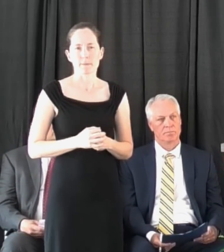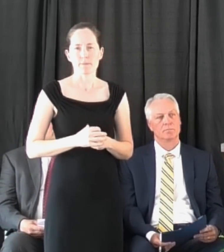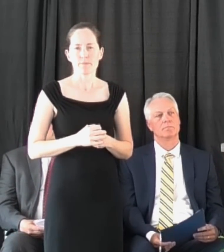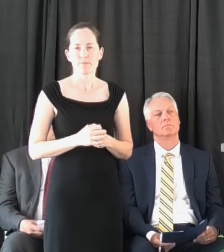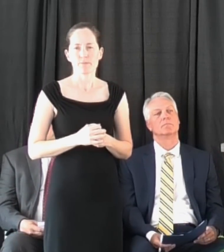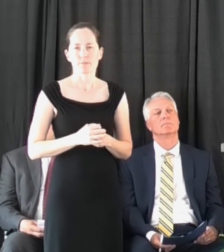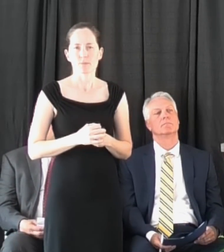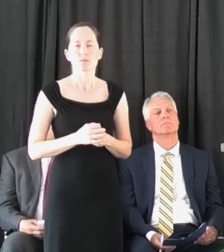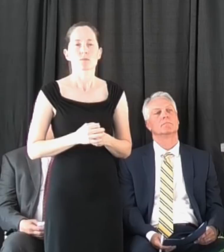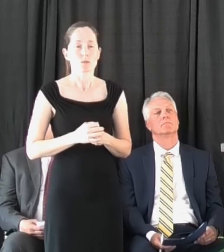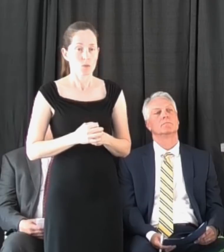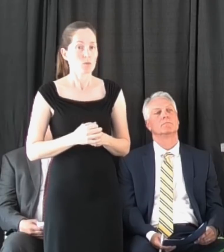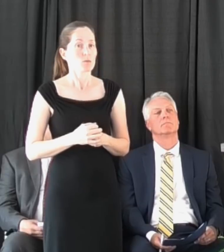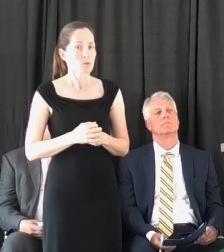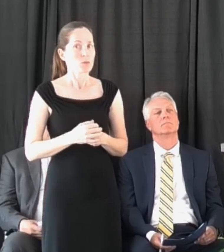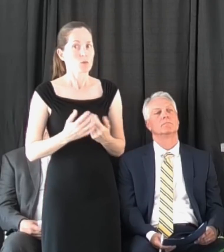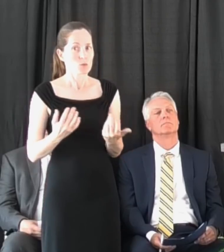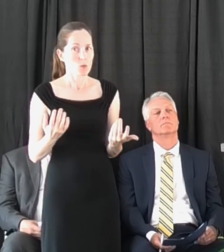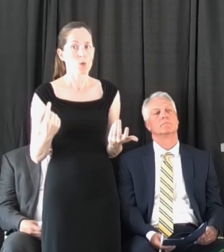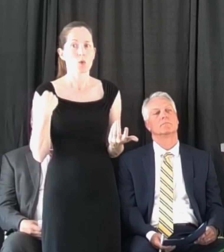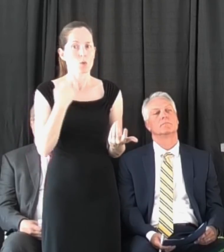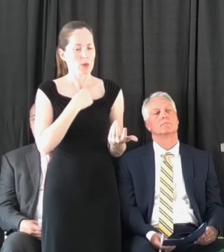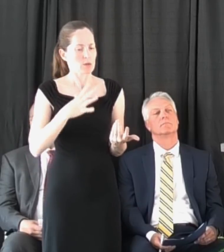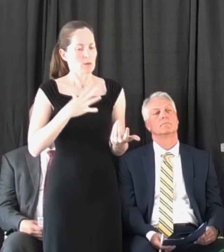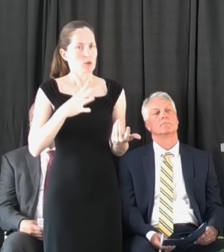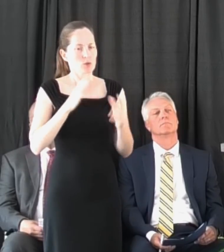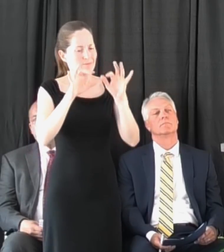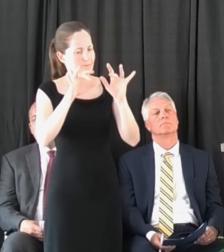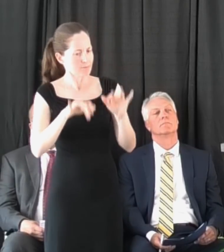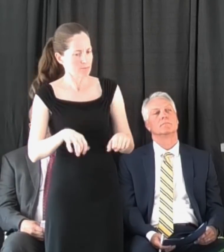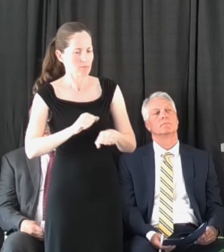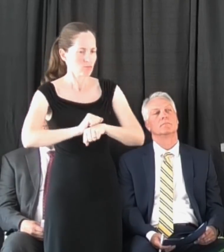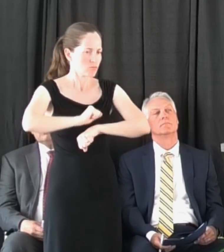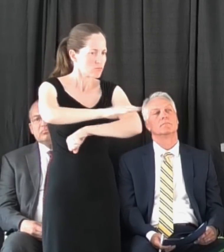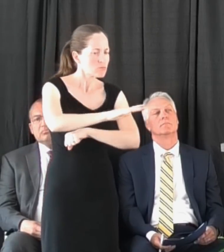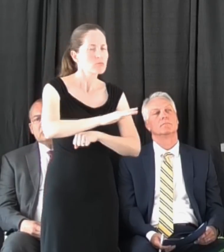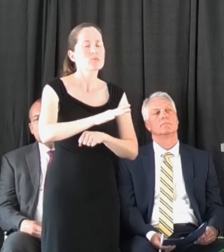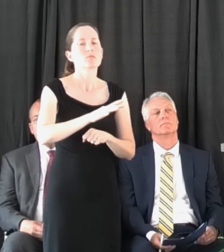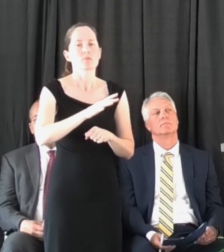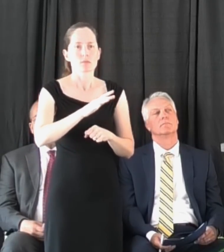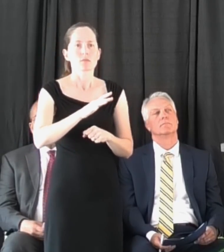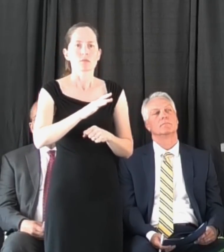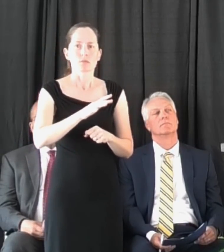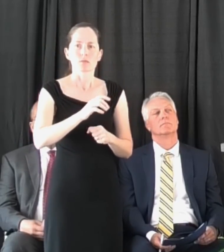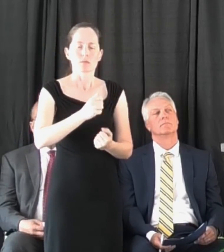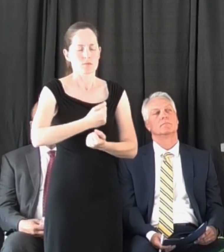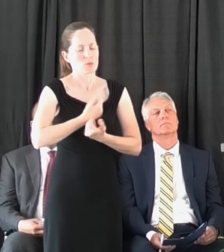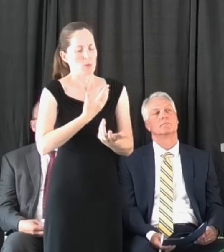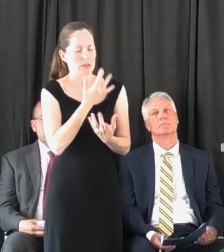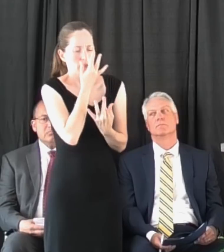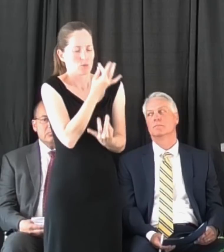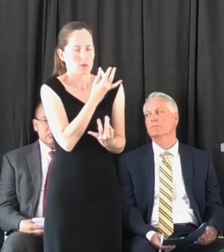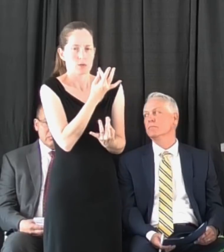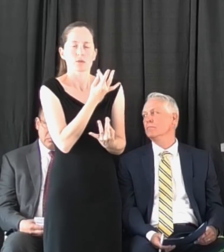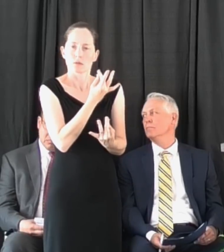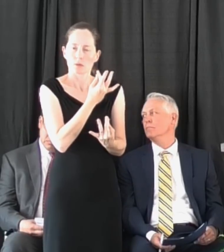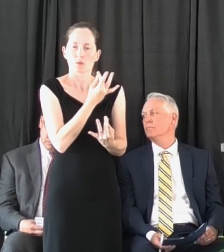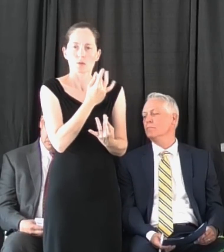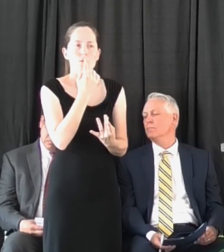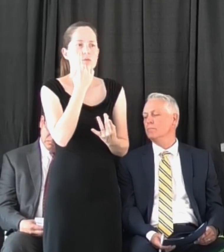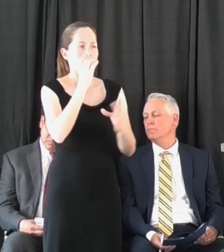Expressions of interest were sent tens of thousands of hours from the county executive's office, County Administrator Lonnie